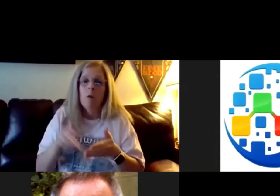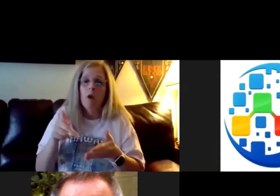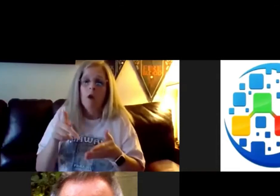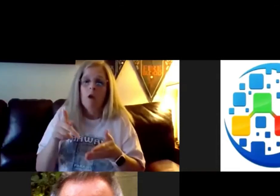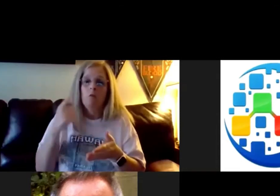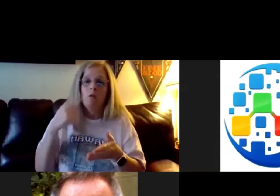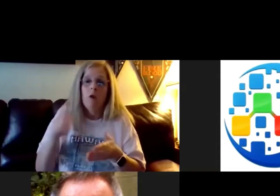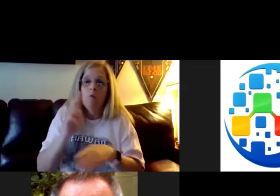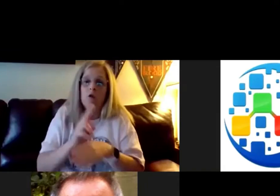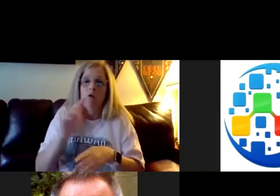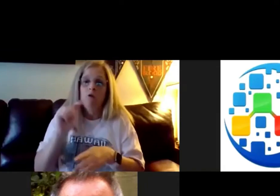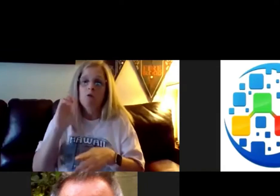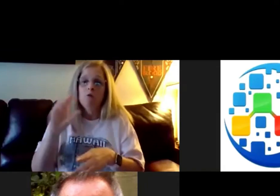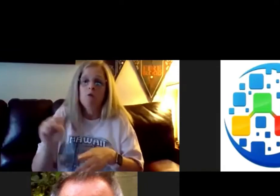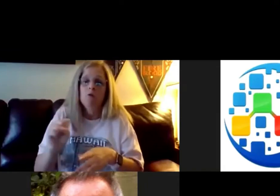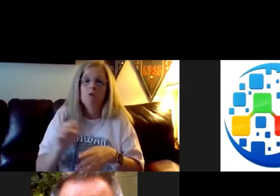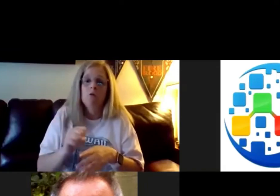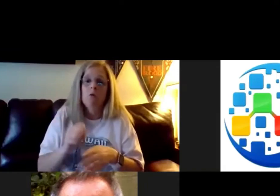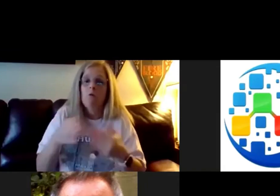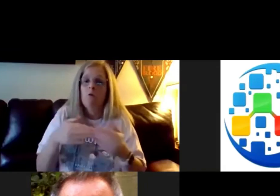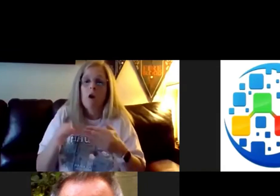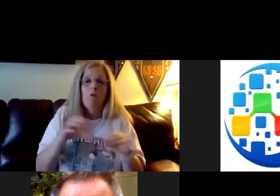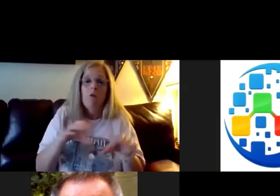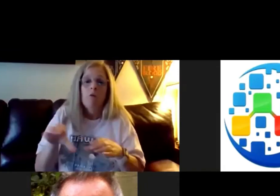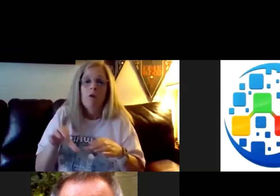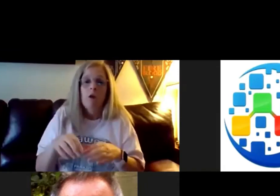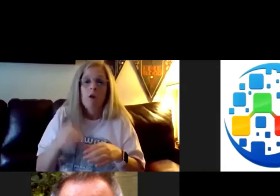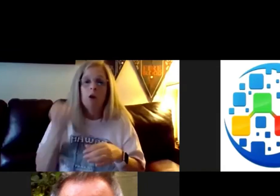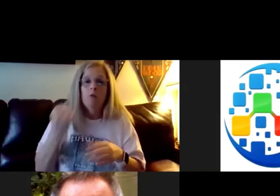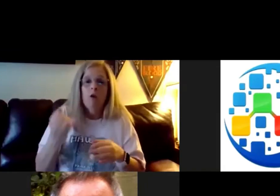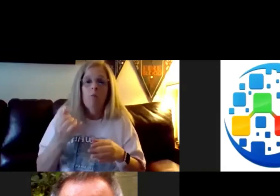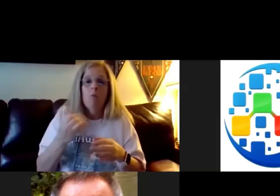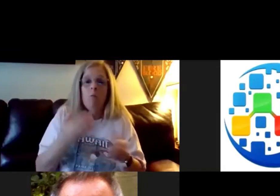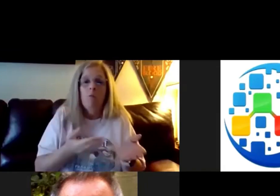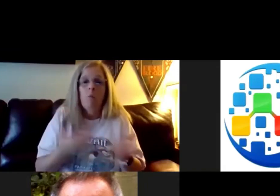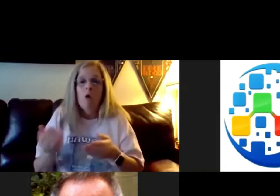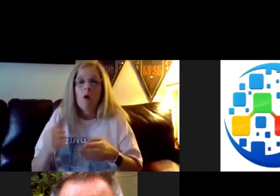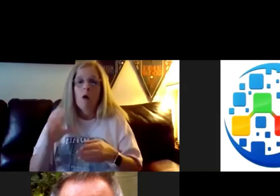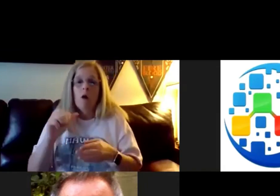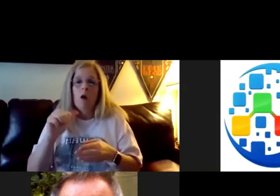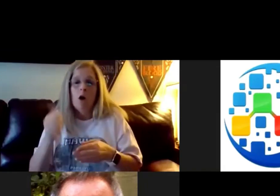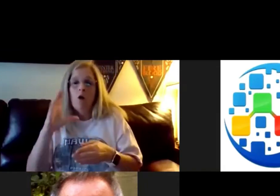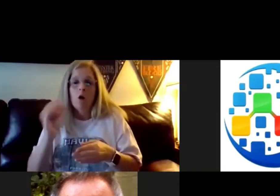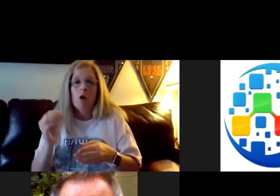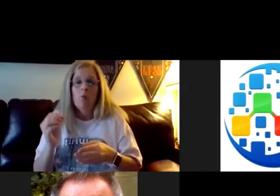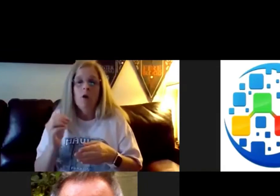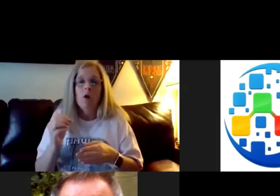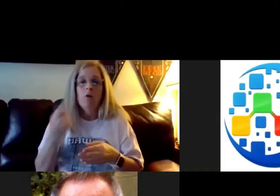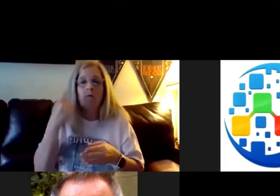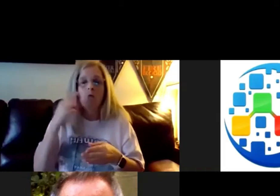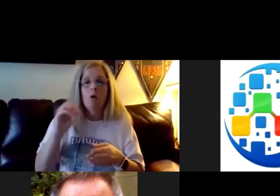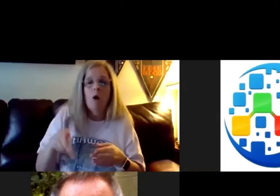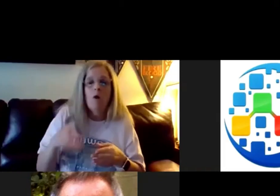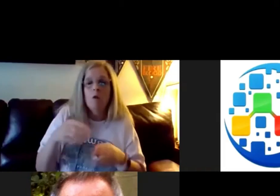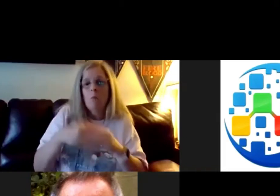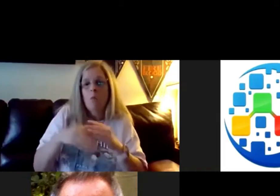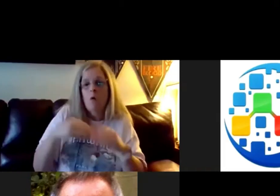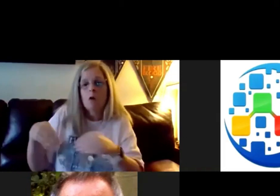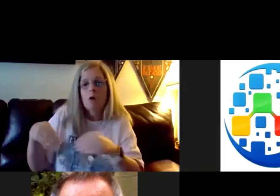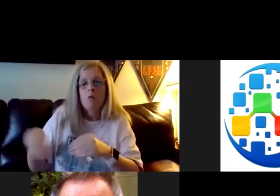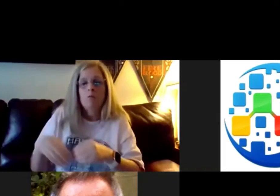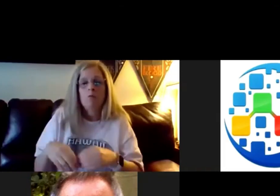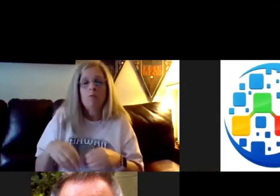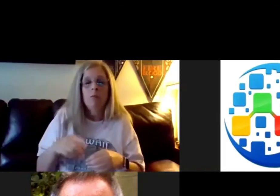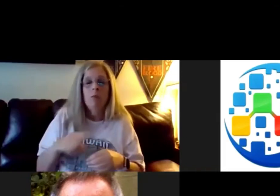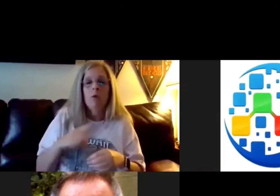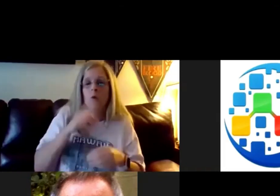tools, whatever they've done, if they brought another company on the automated marketing platform for Onpassive to market, they're going to get rid of